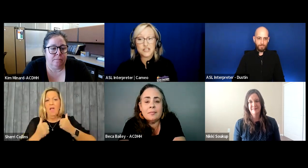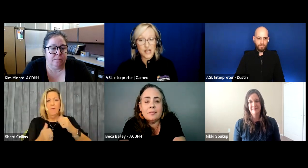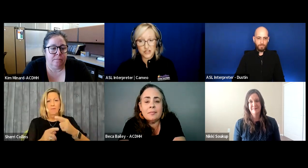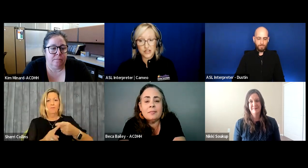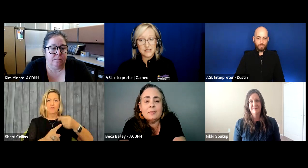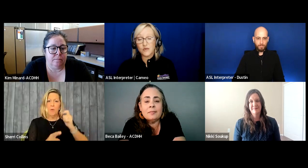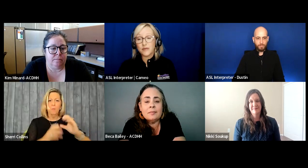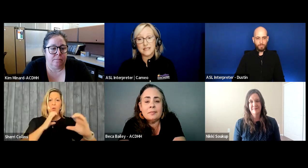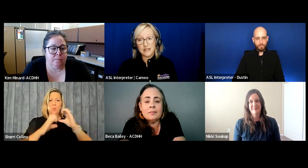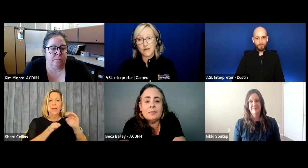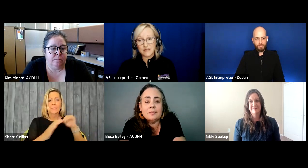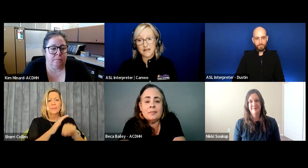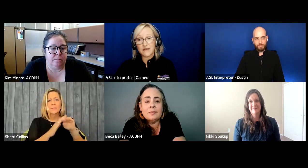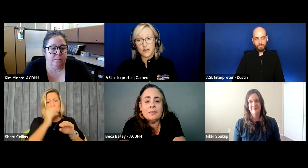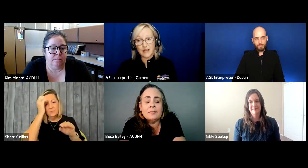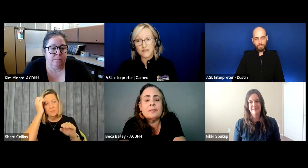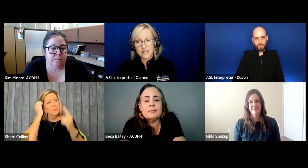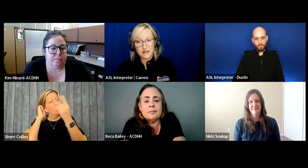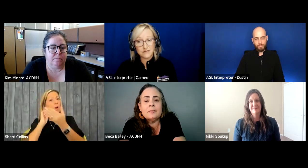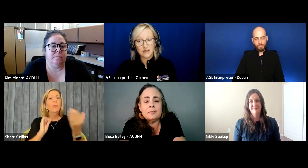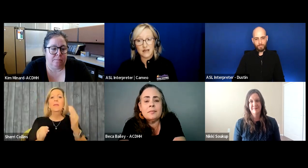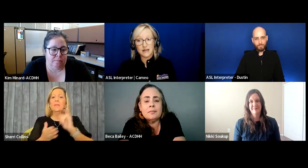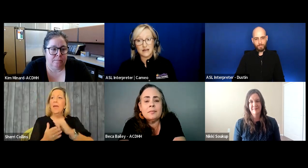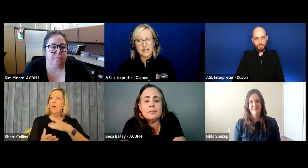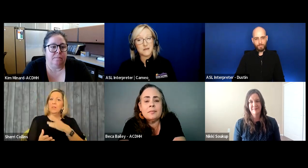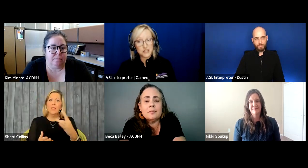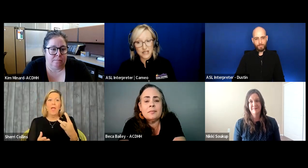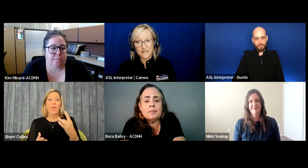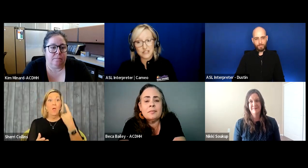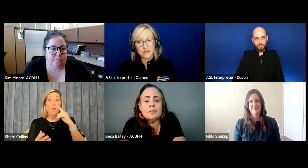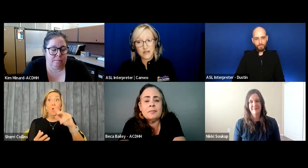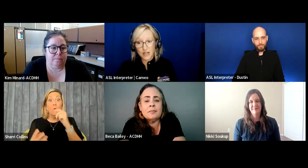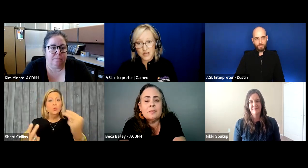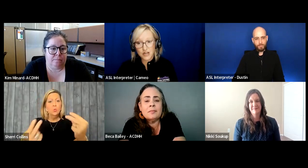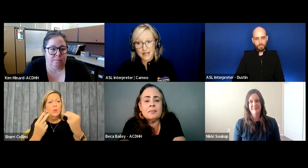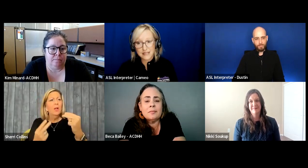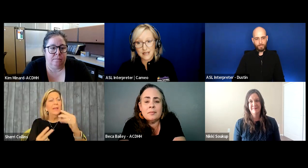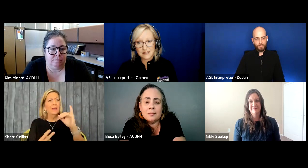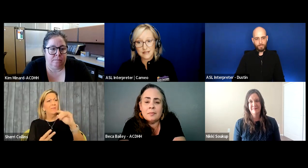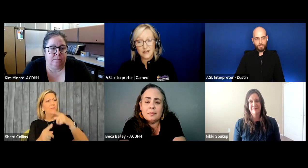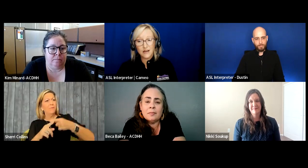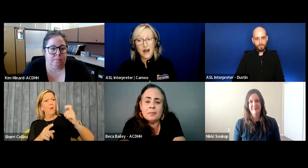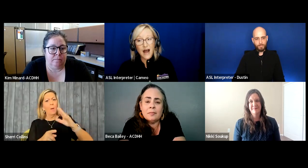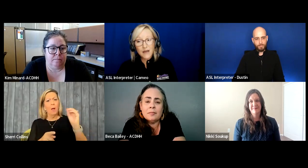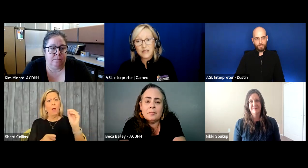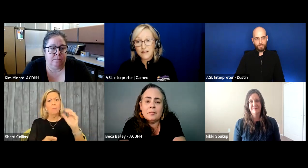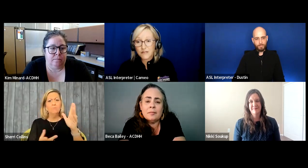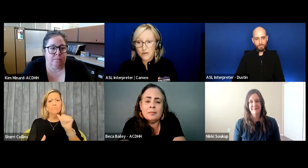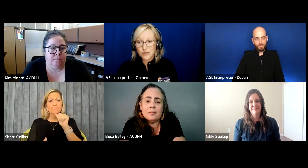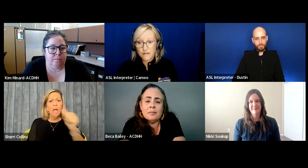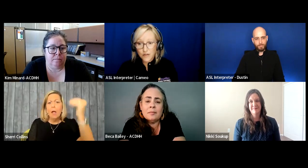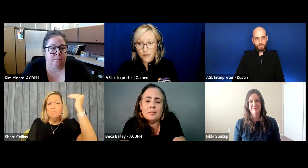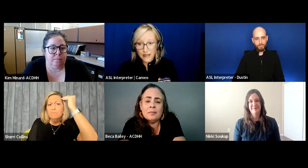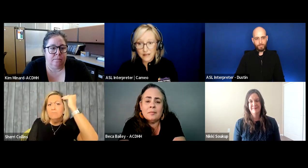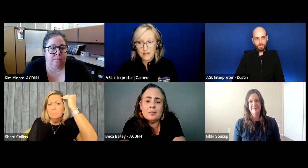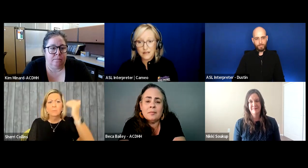internalize the challenges that we see from the deaf community every day, especially having to do with communication access. I would love for those who